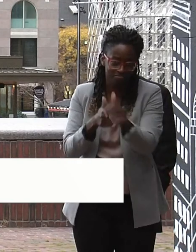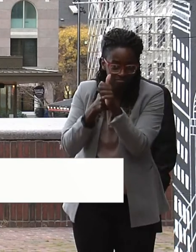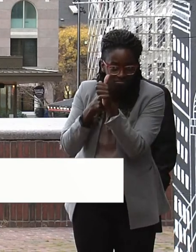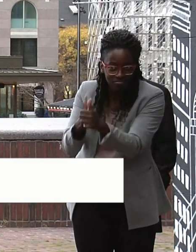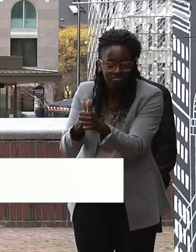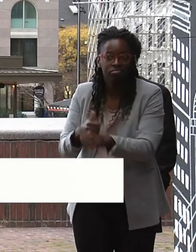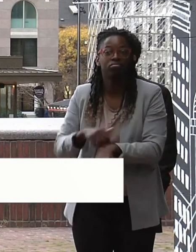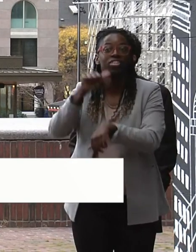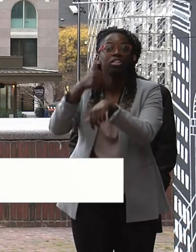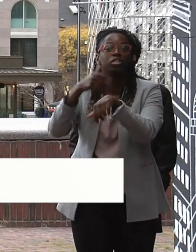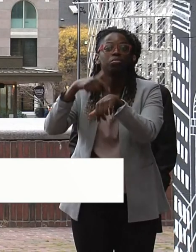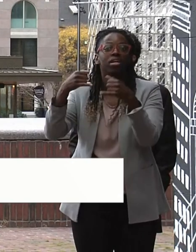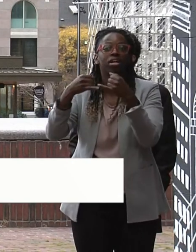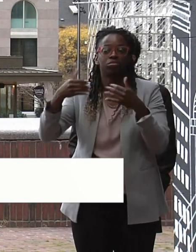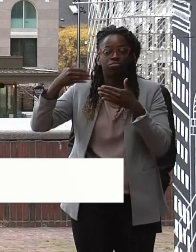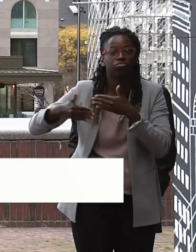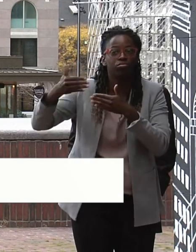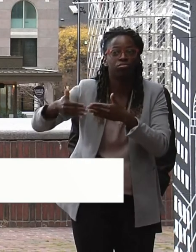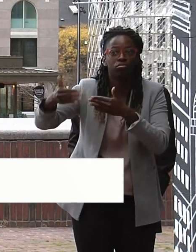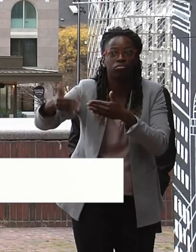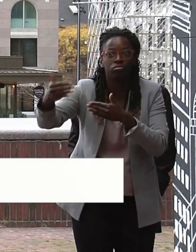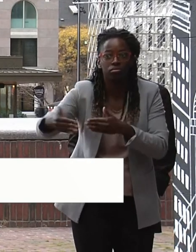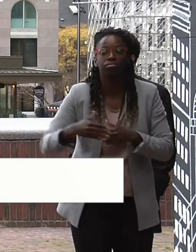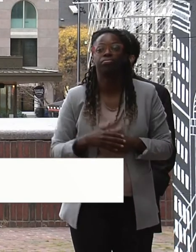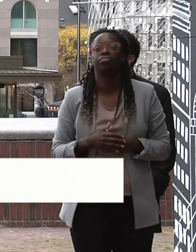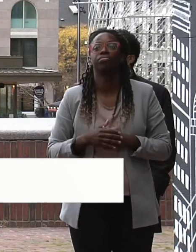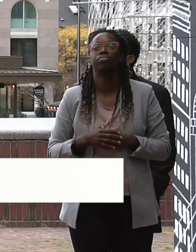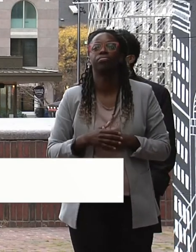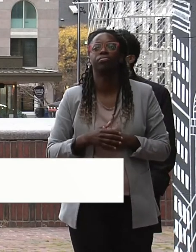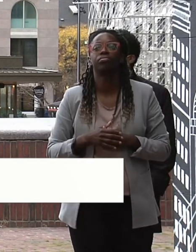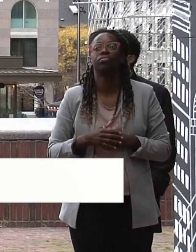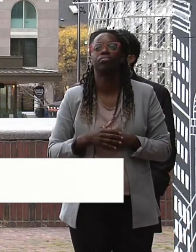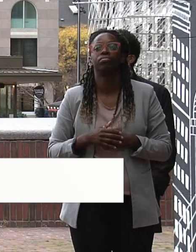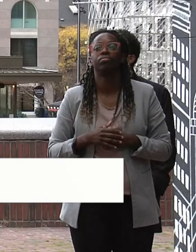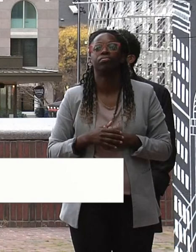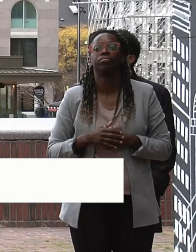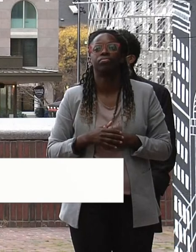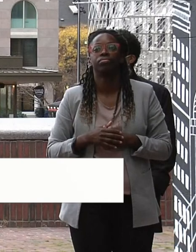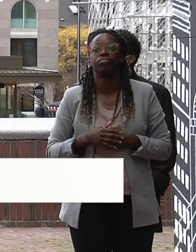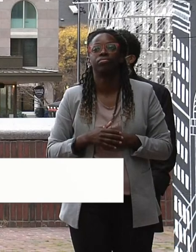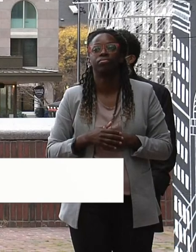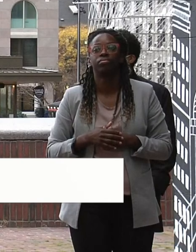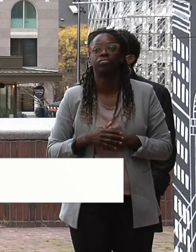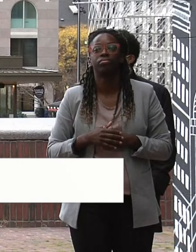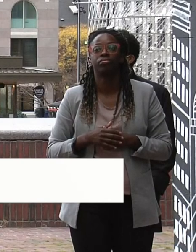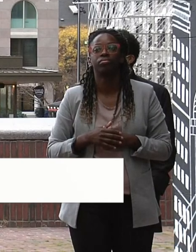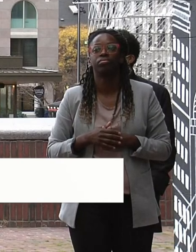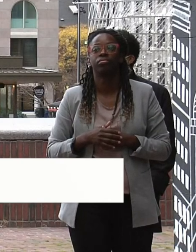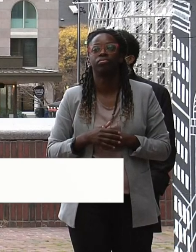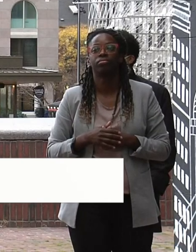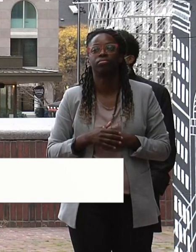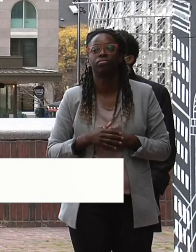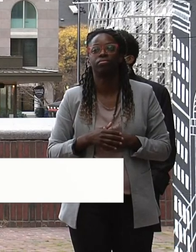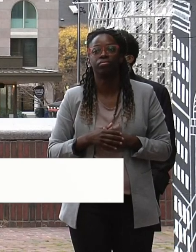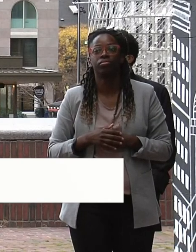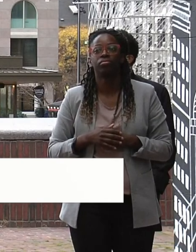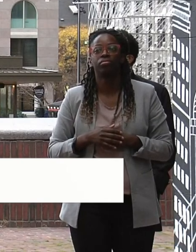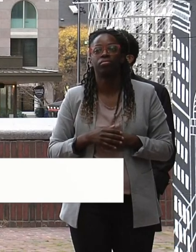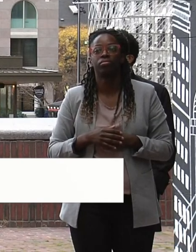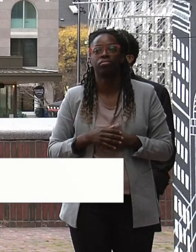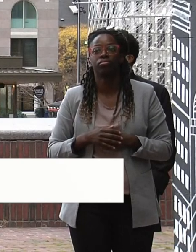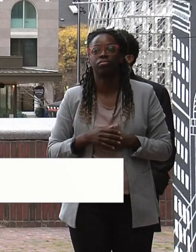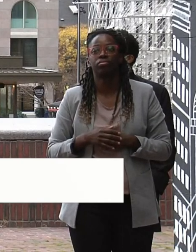by filing a home rule petition to give Boston High School graduates a preference in police hiring. That will increase diversity and have more